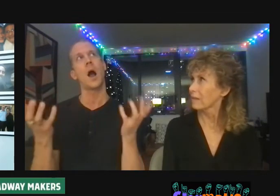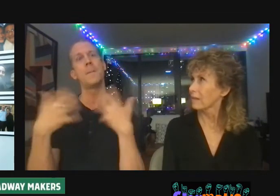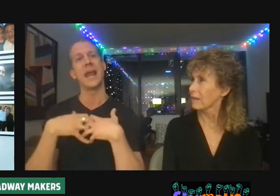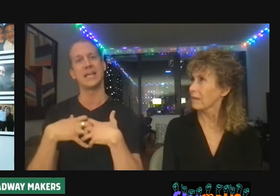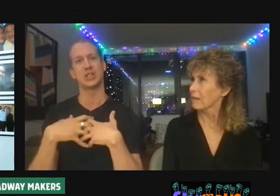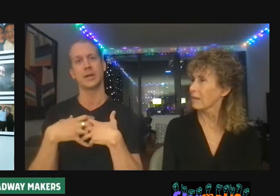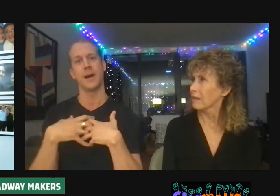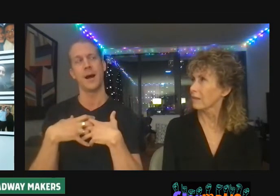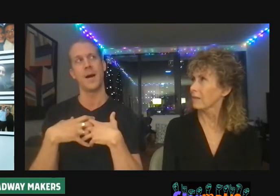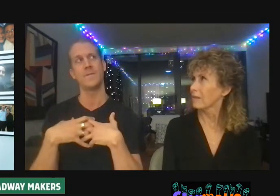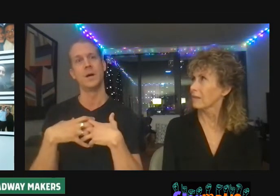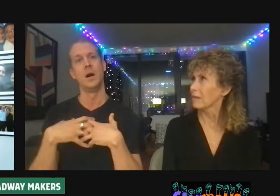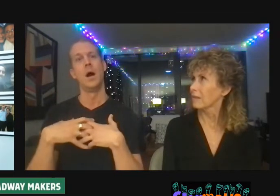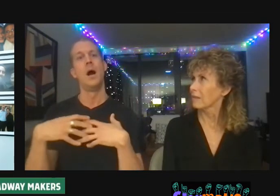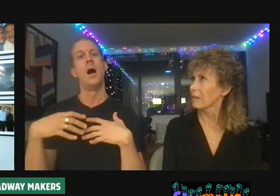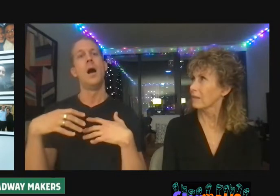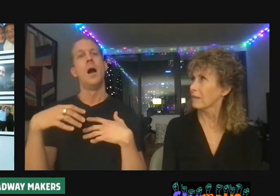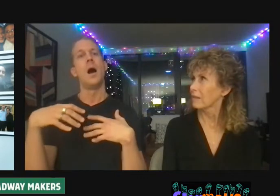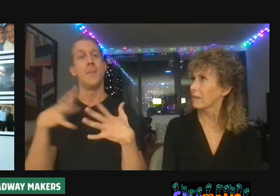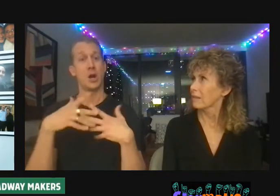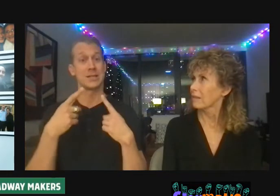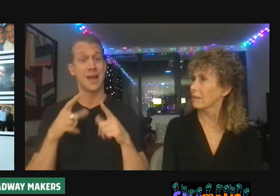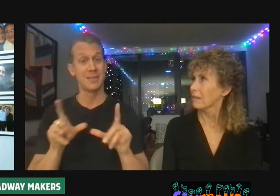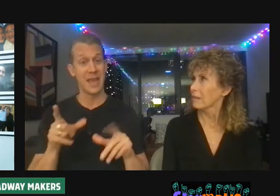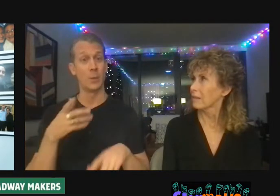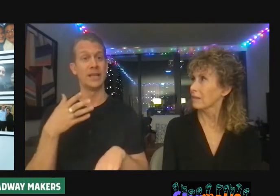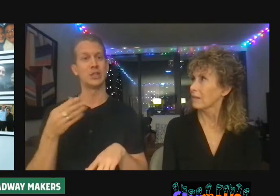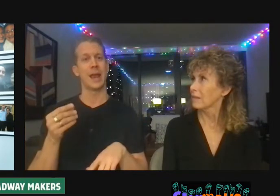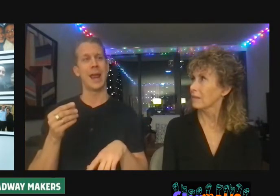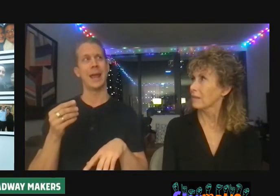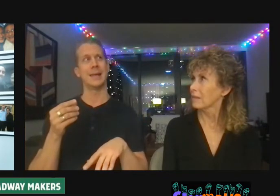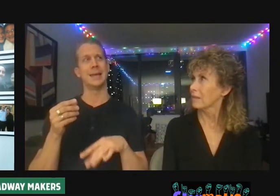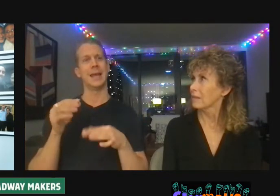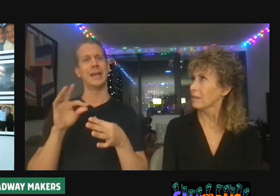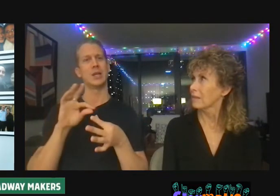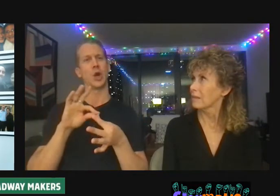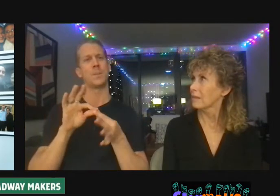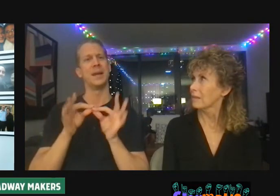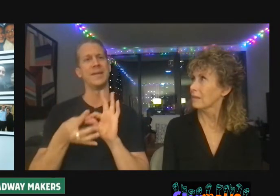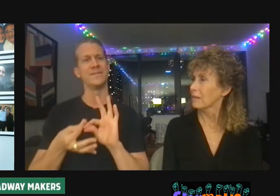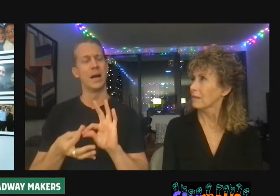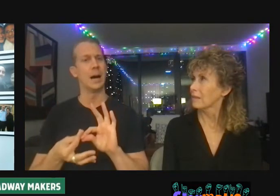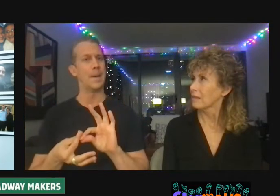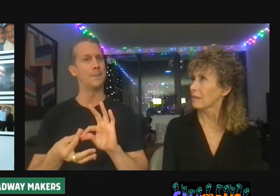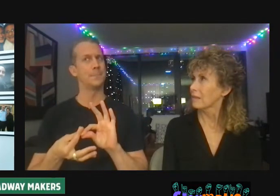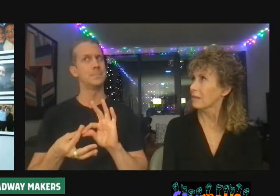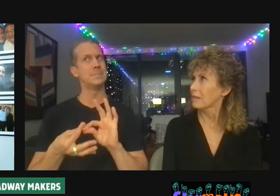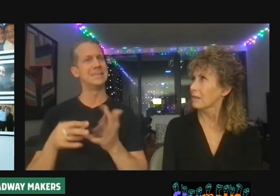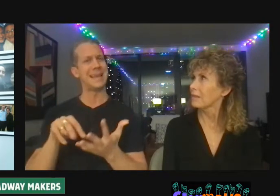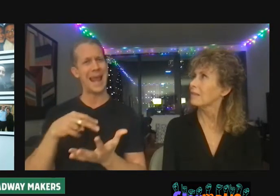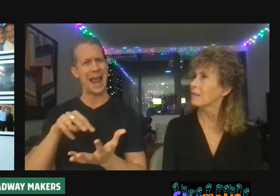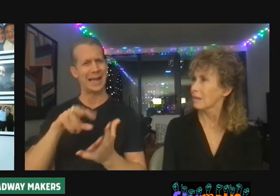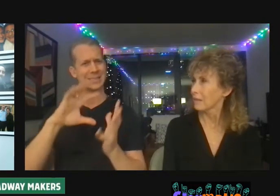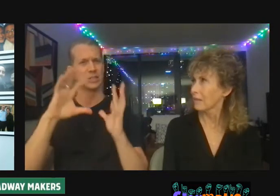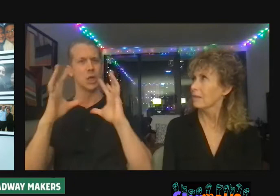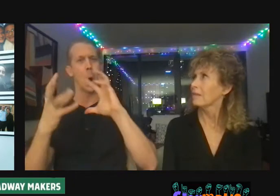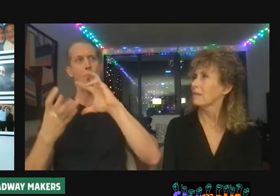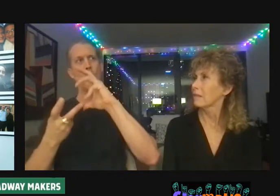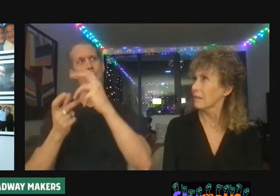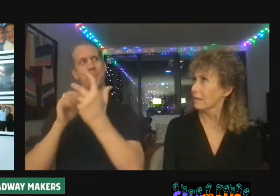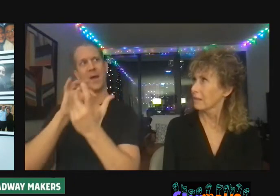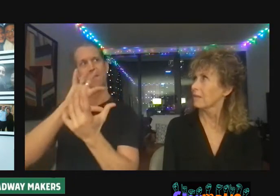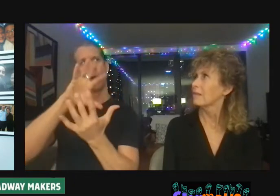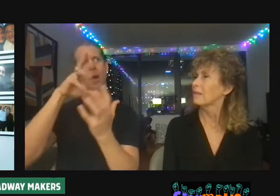a combination of American Sign Language and interpretive dance.